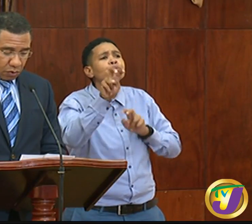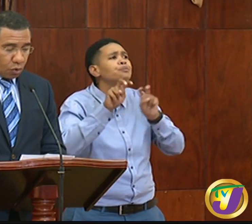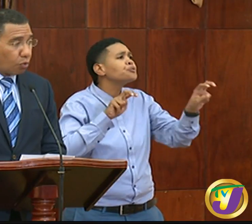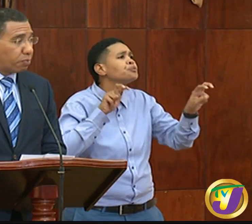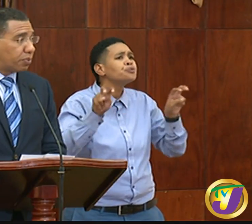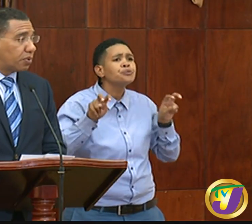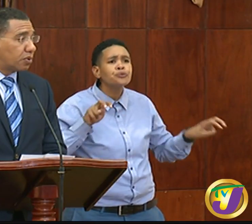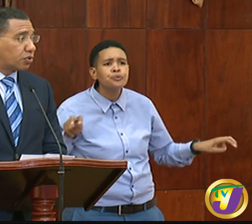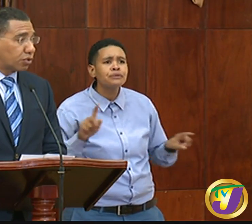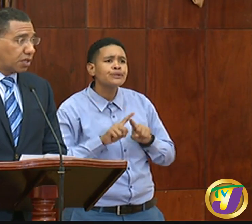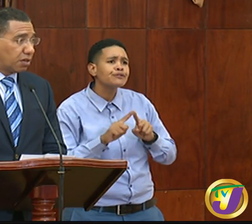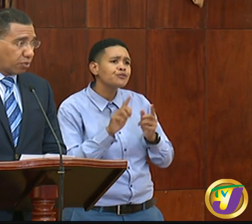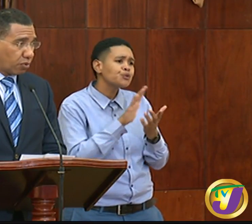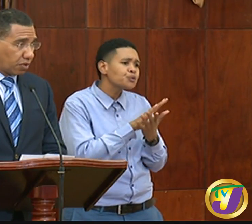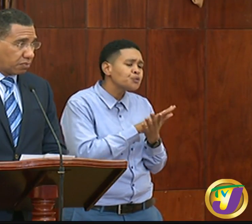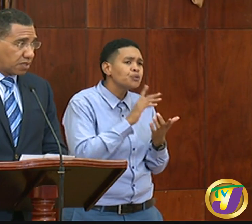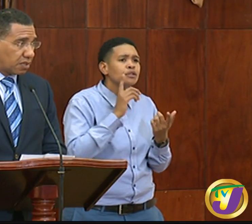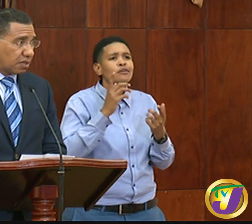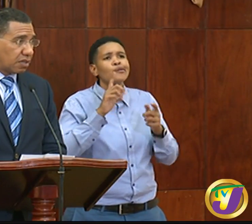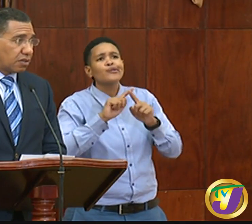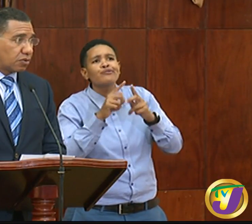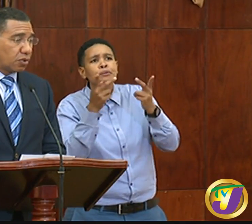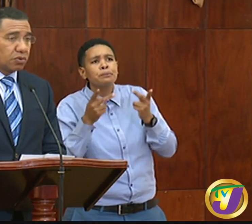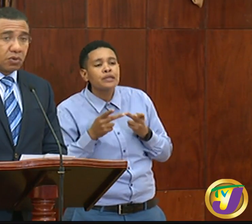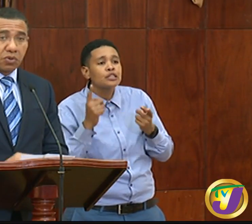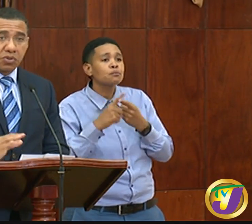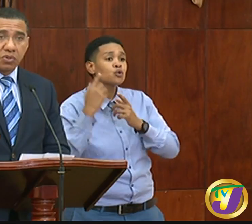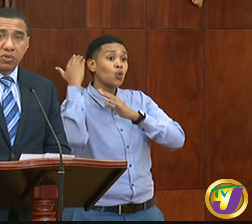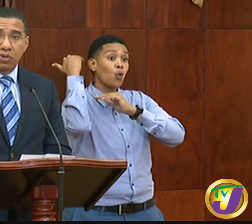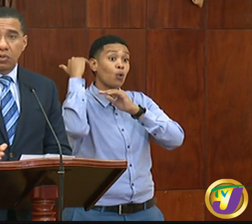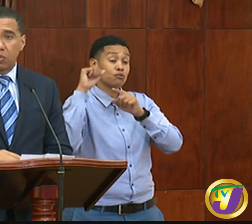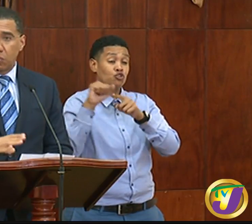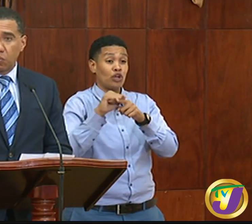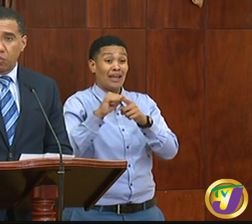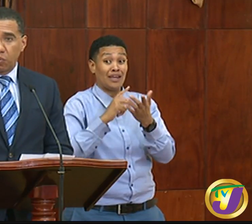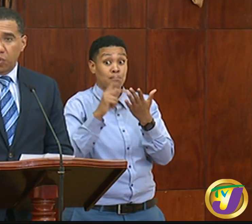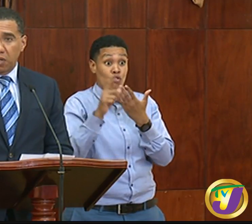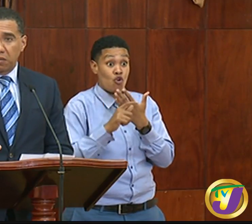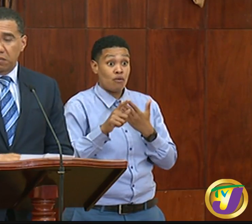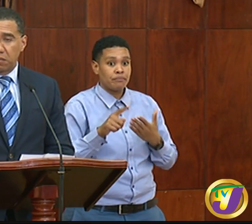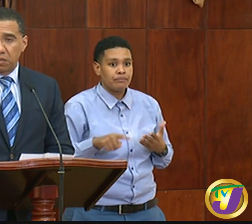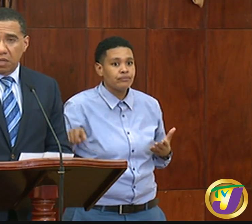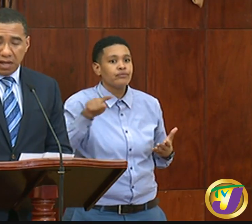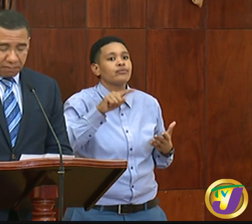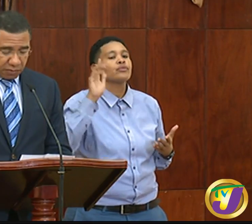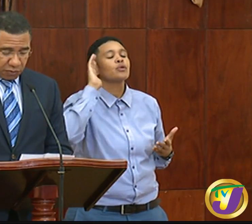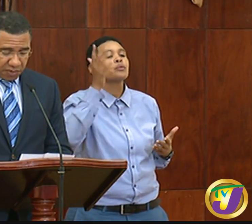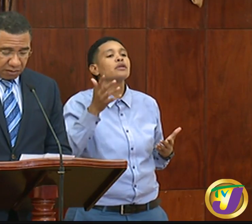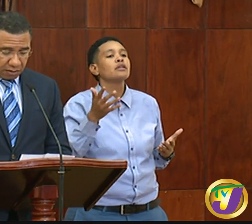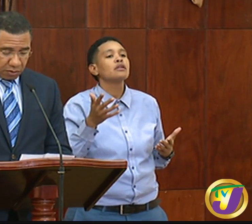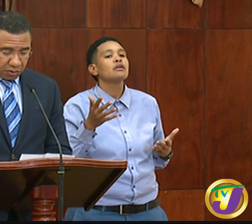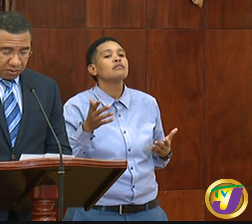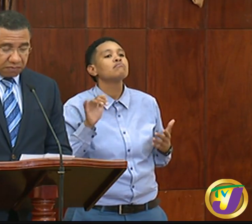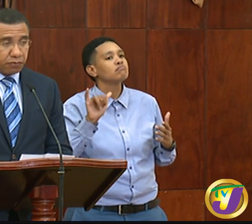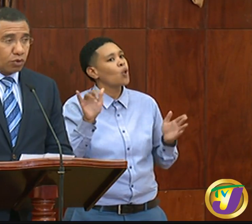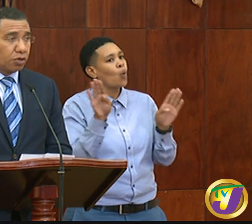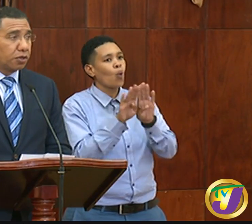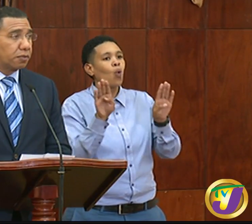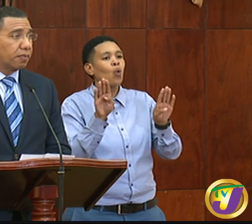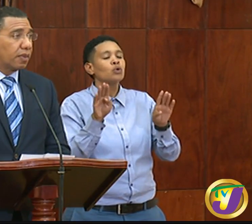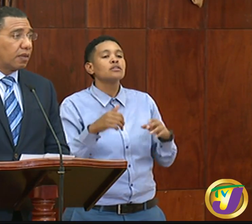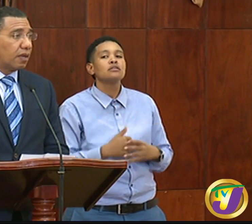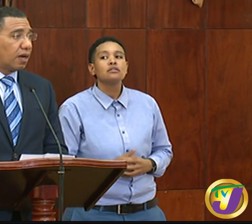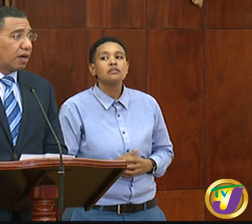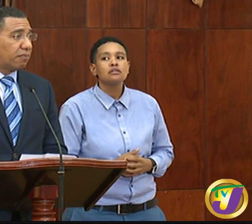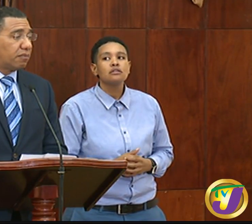their HOPE training programs. So those will remain closed